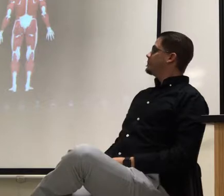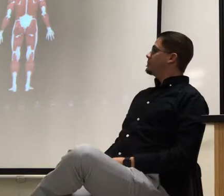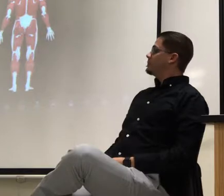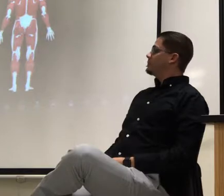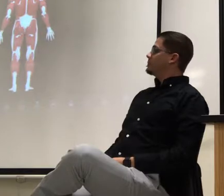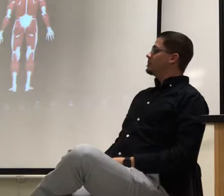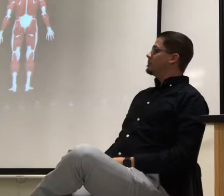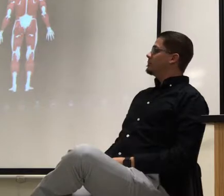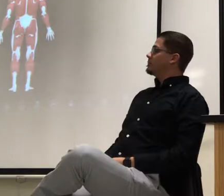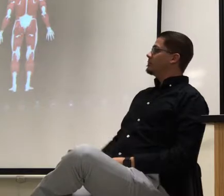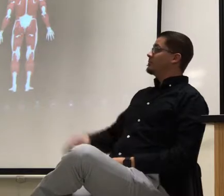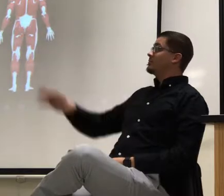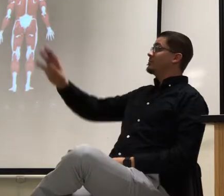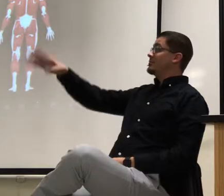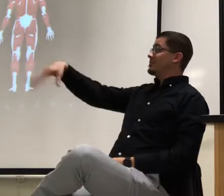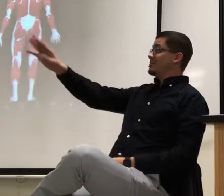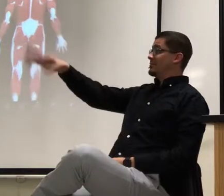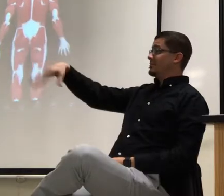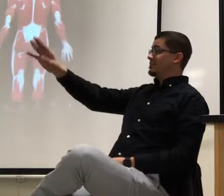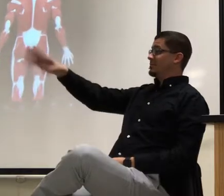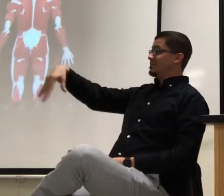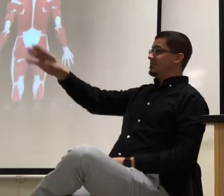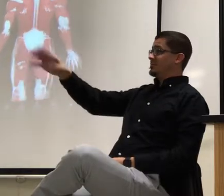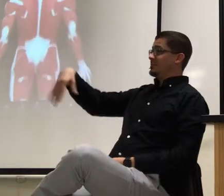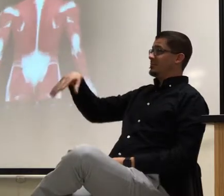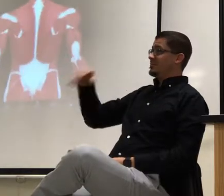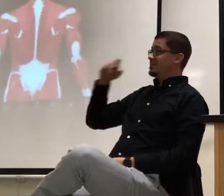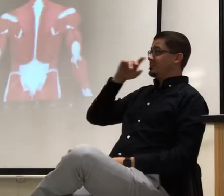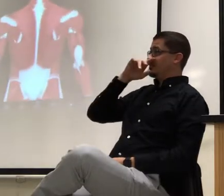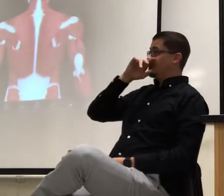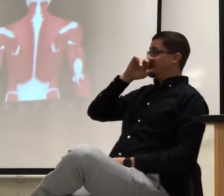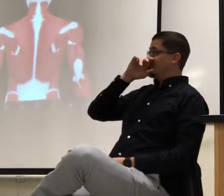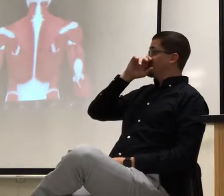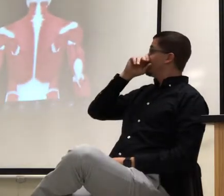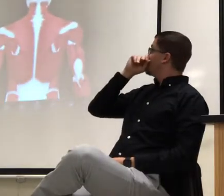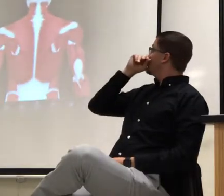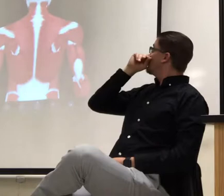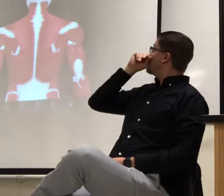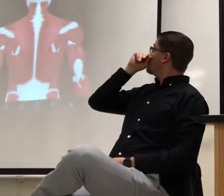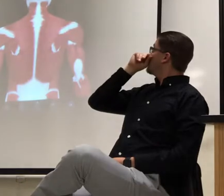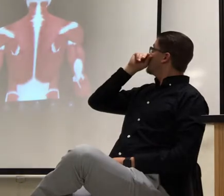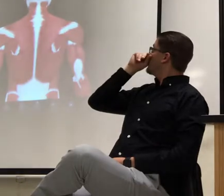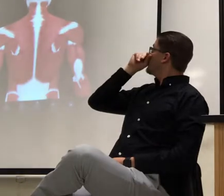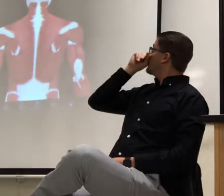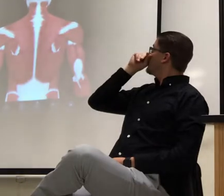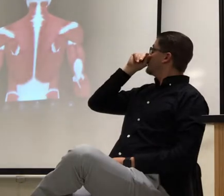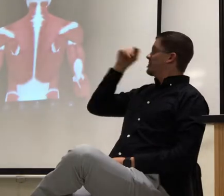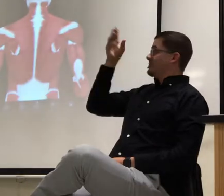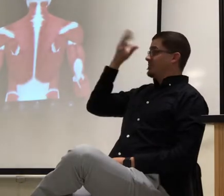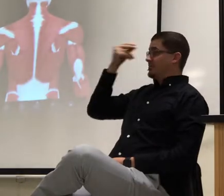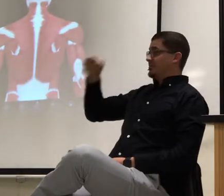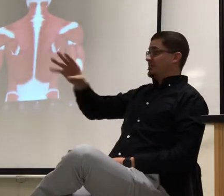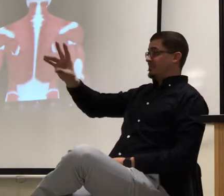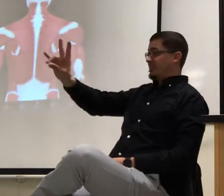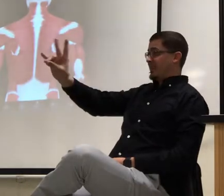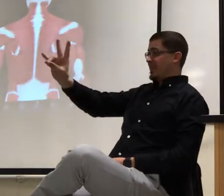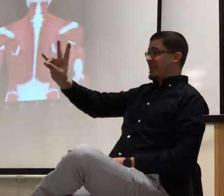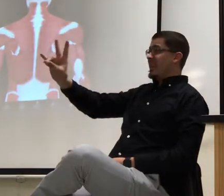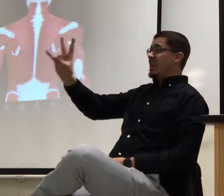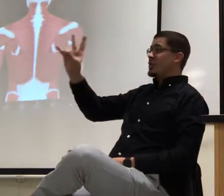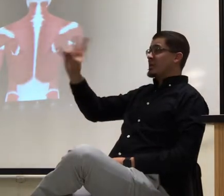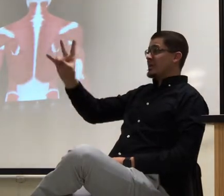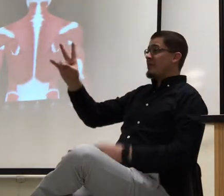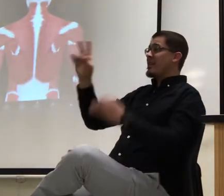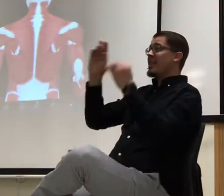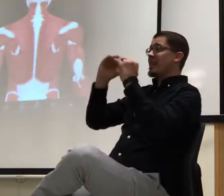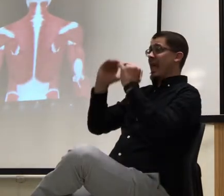There are 7 layers of muscle, for those of you that use the app. A layer means the first layer is the deepest layer.